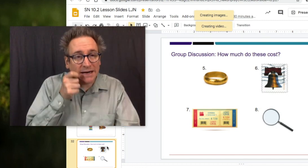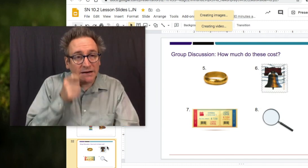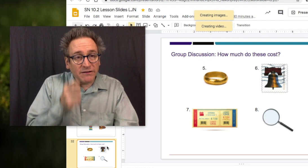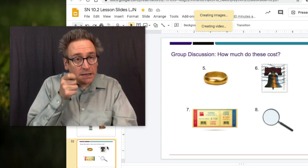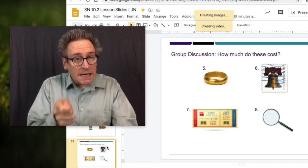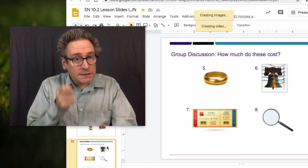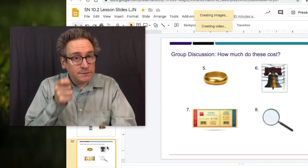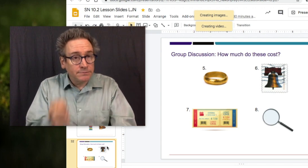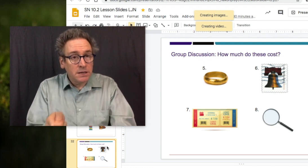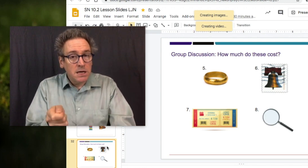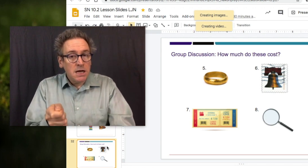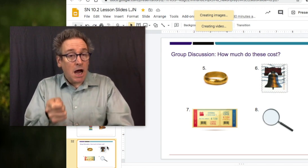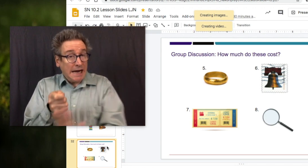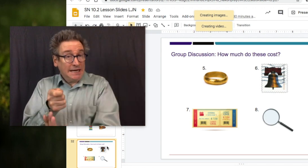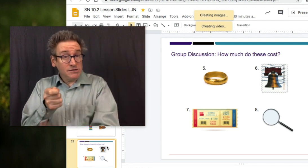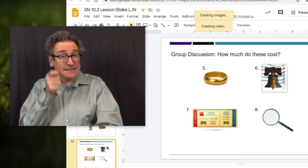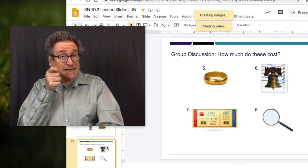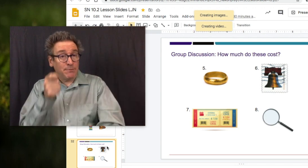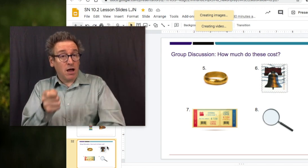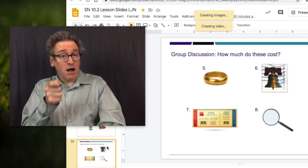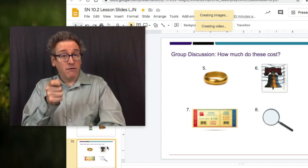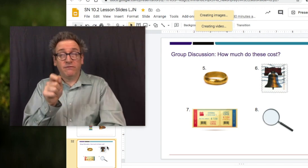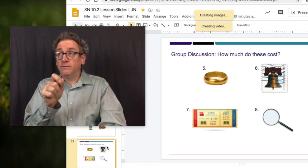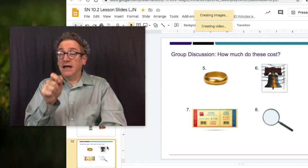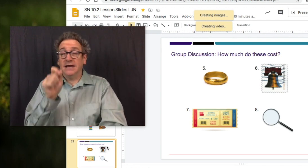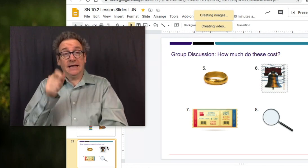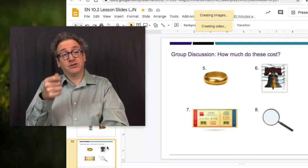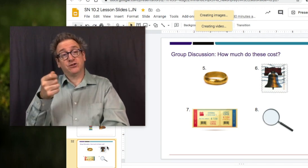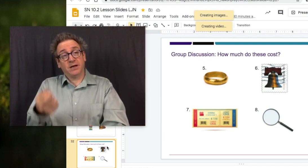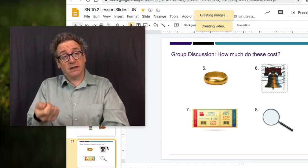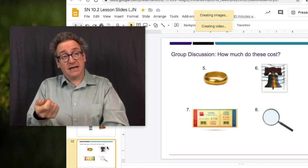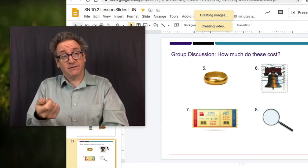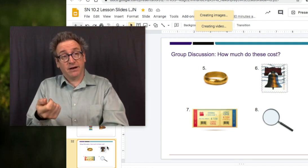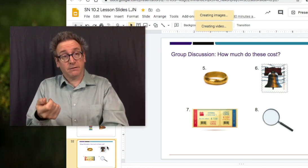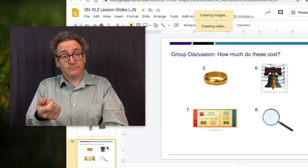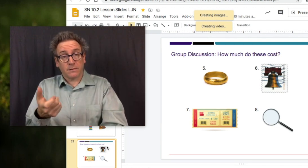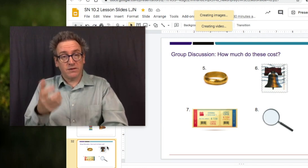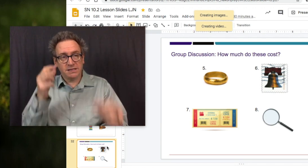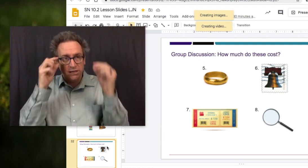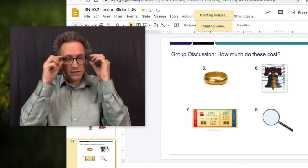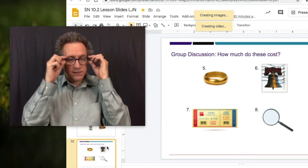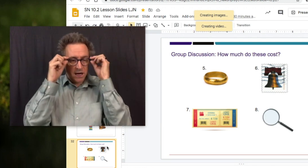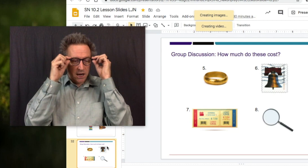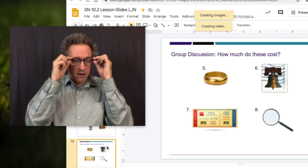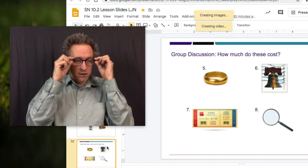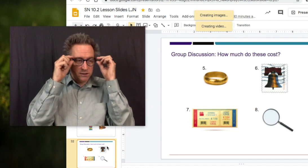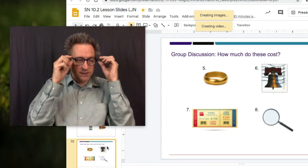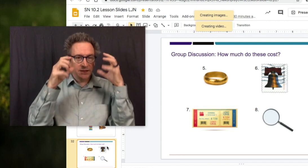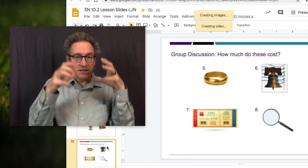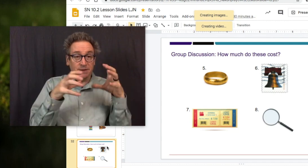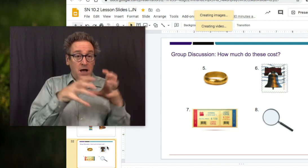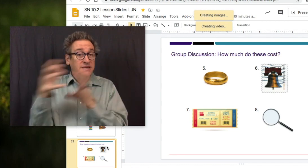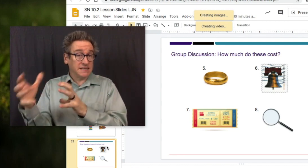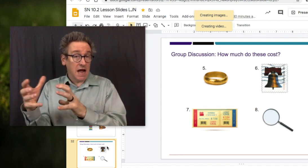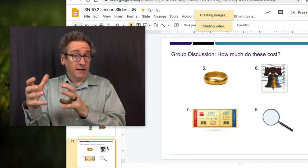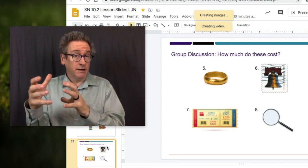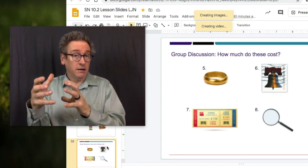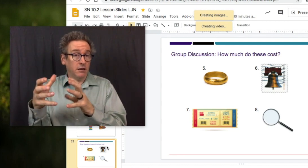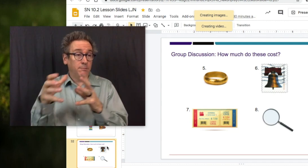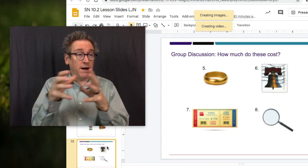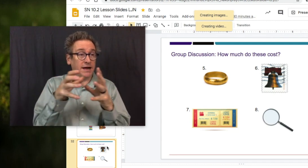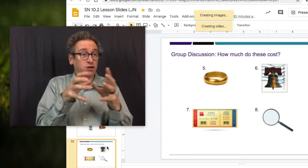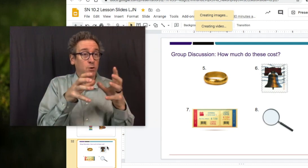Then magnifying glass. Here's an example of an instrument classifier. This is something that's become a